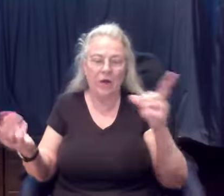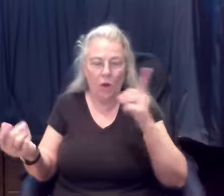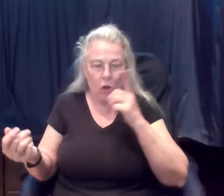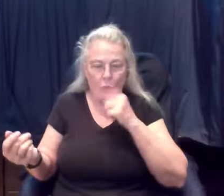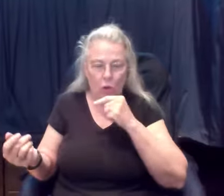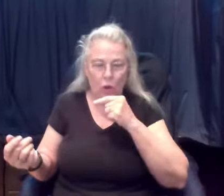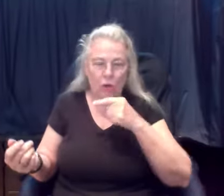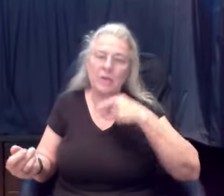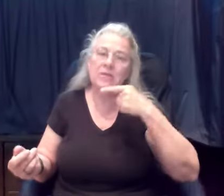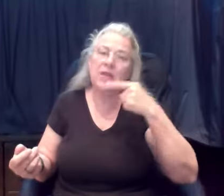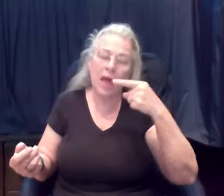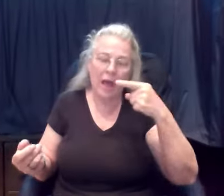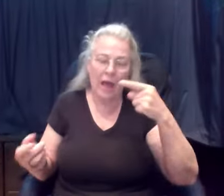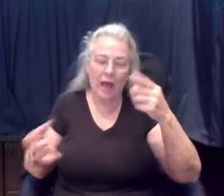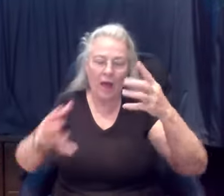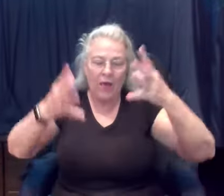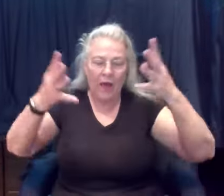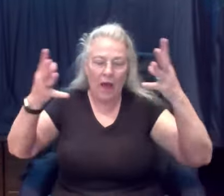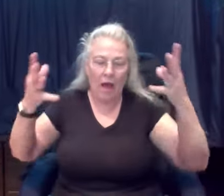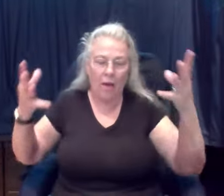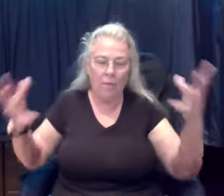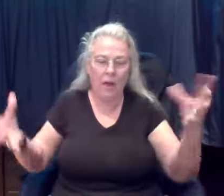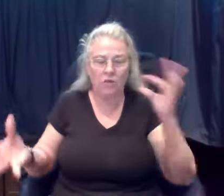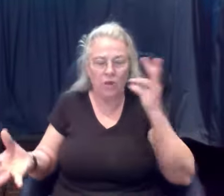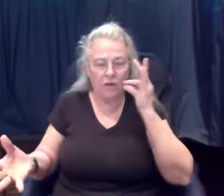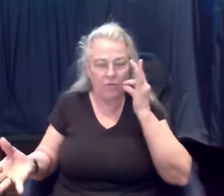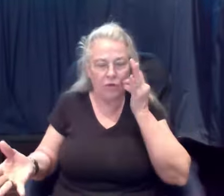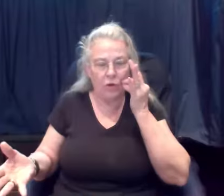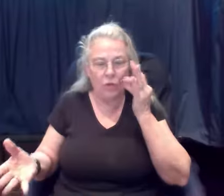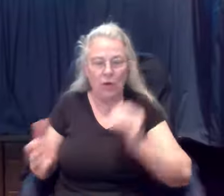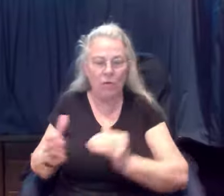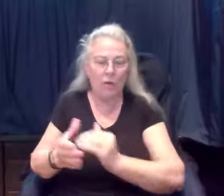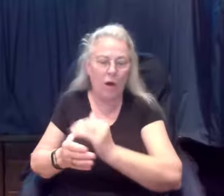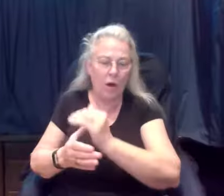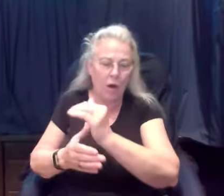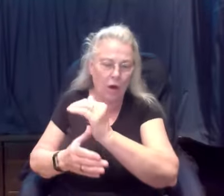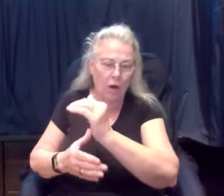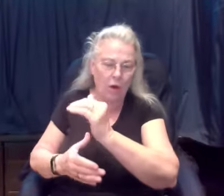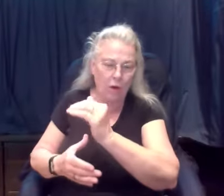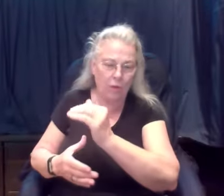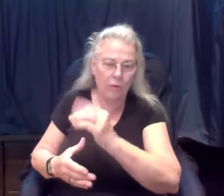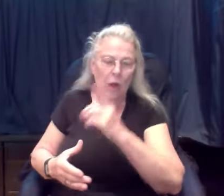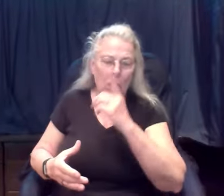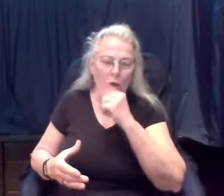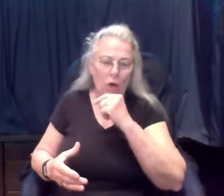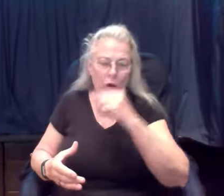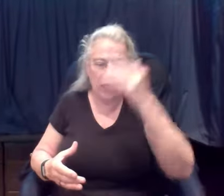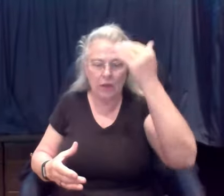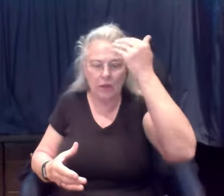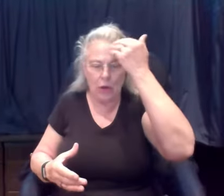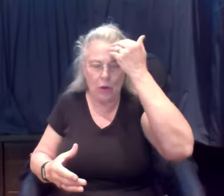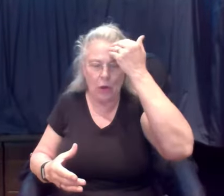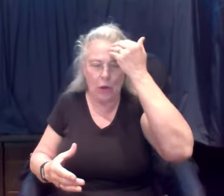Who can say how much the fruit will grow? Who can know